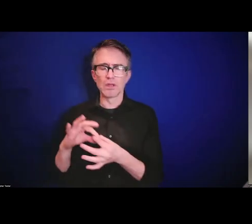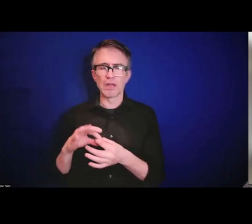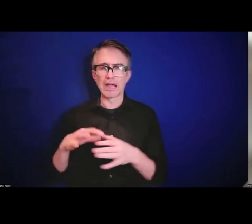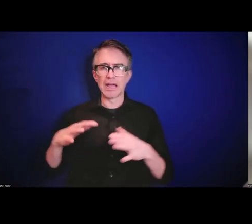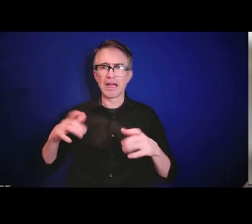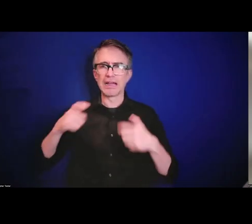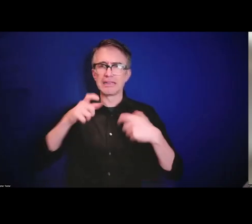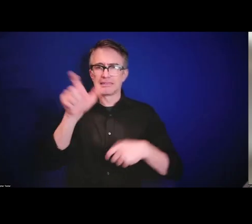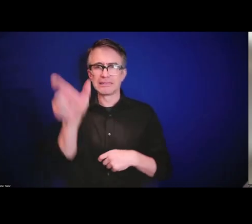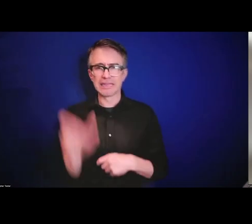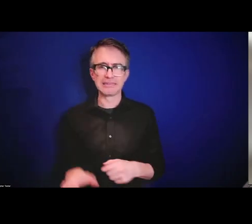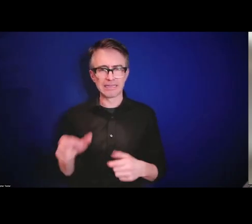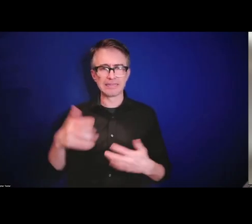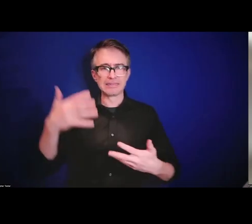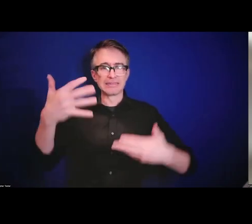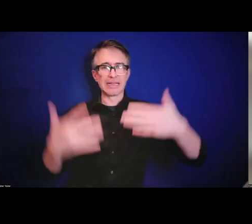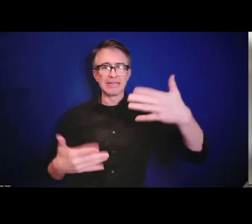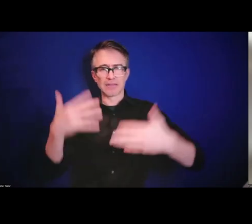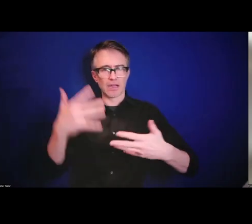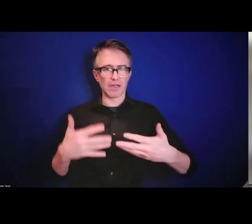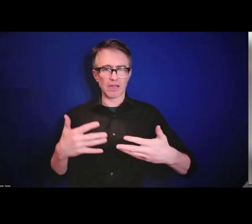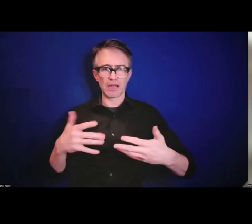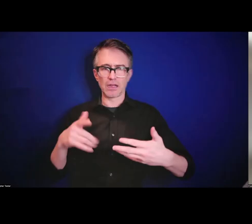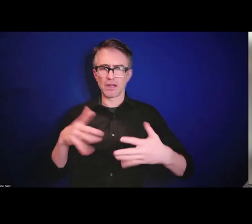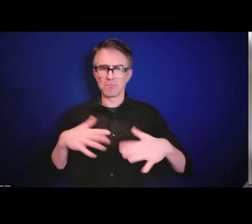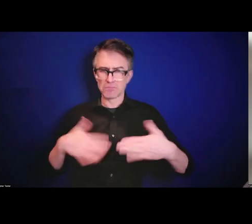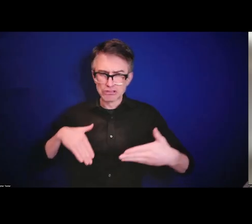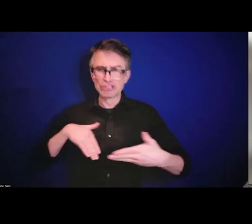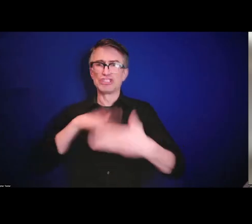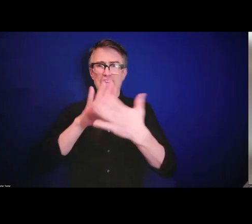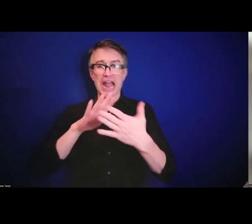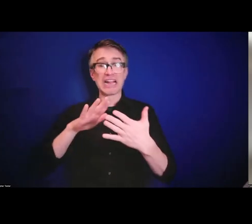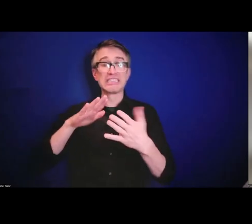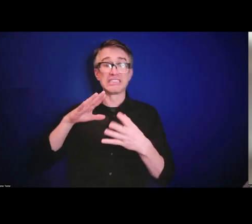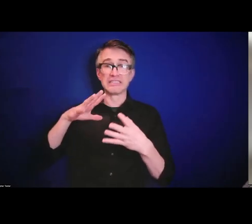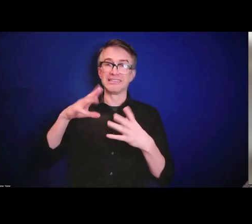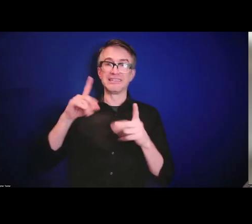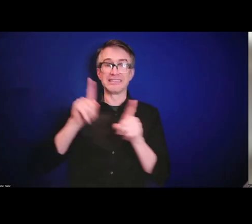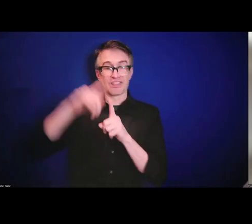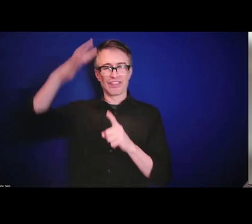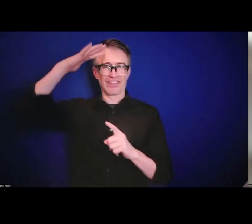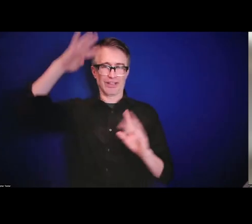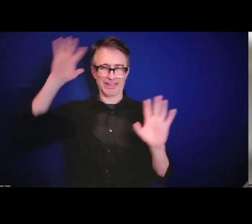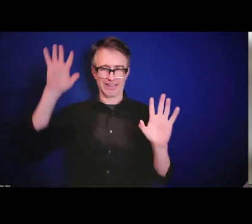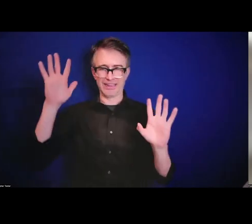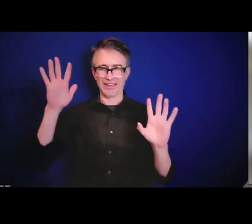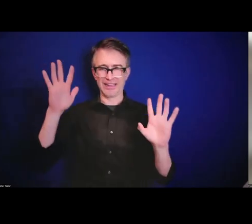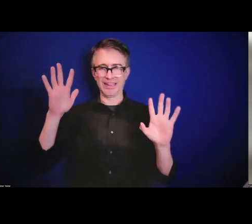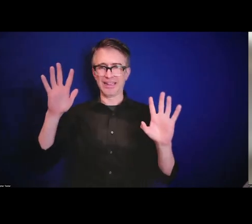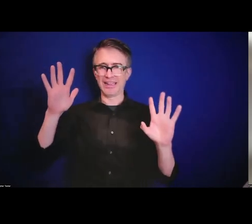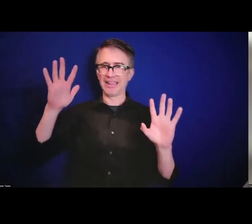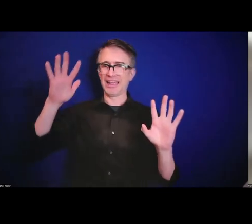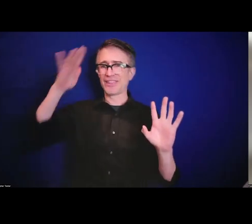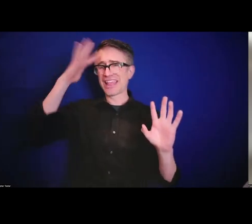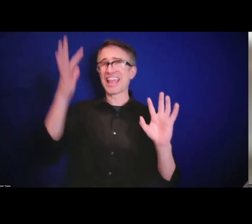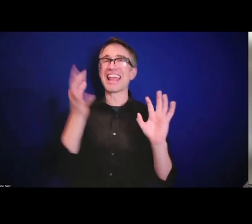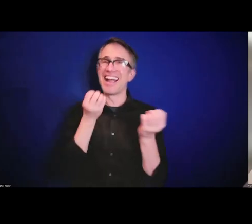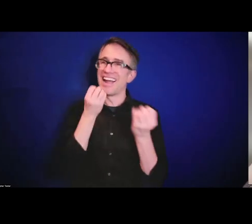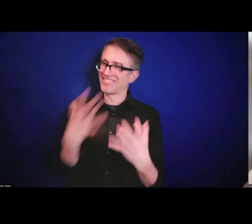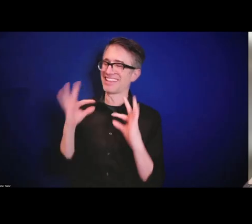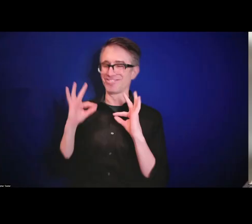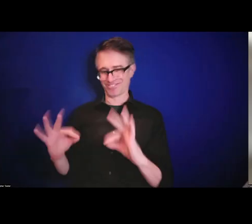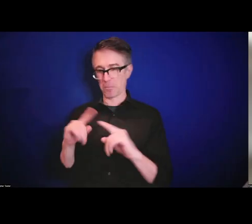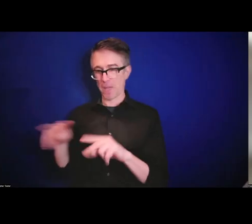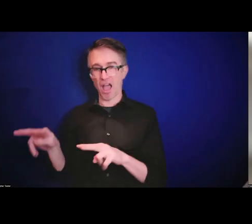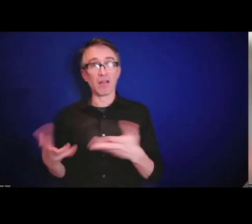theoretically. It is not well acknowledged by government agencies, which is true. We still see a lot of tension between the civil